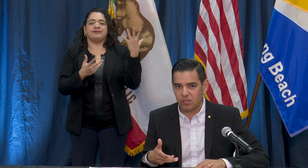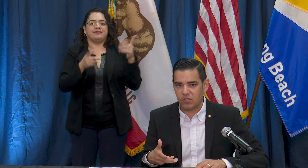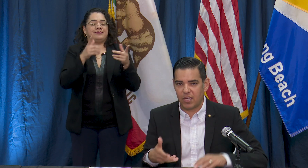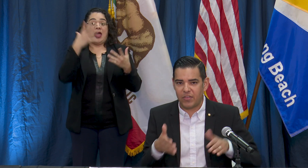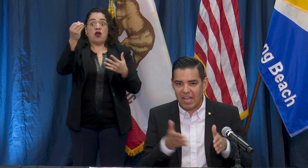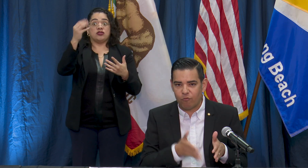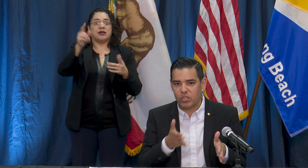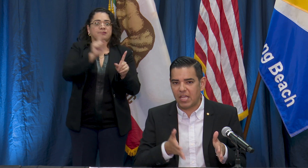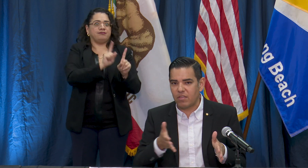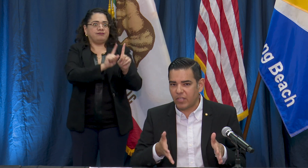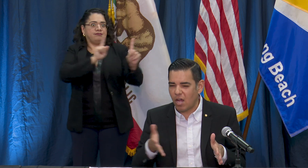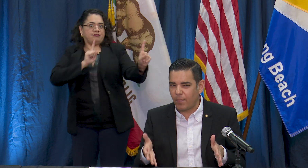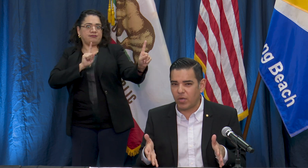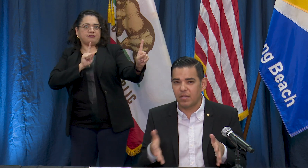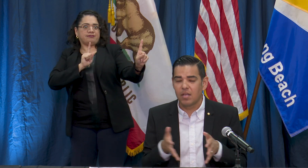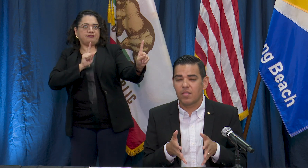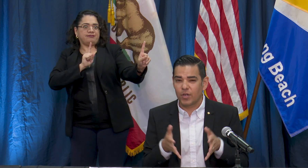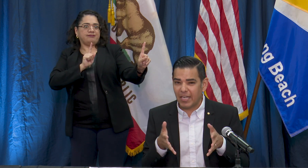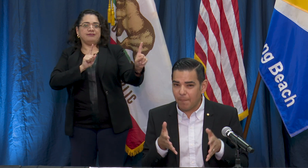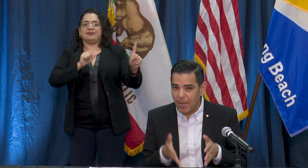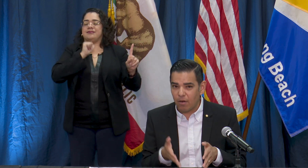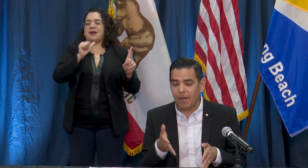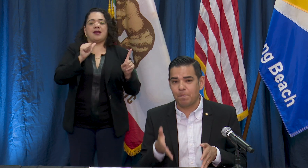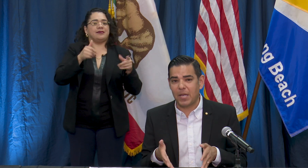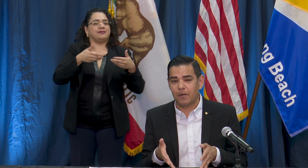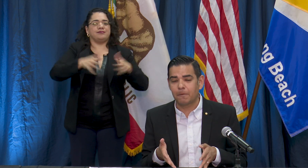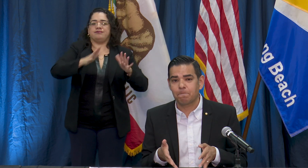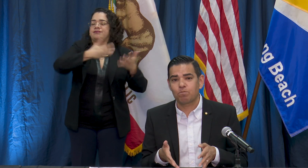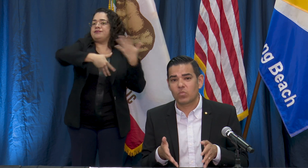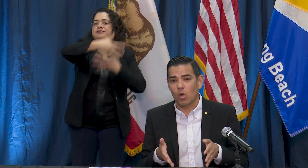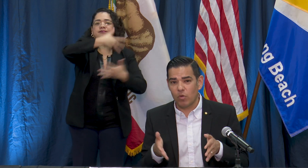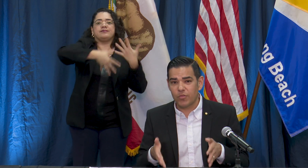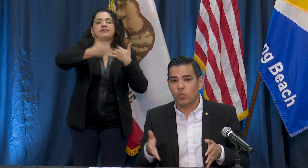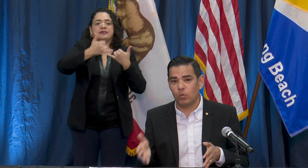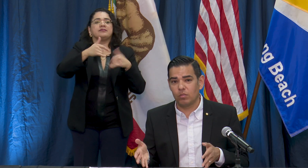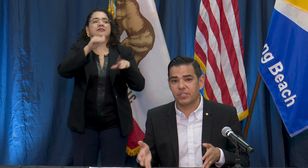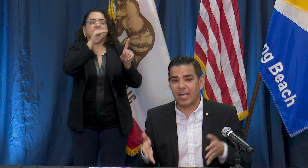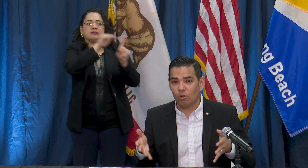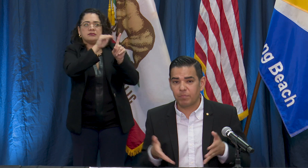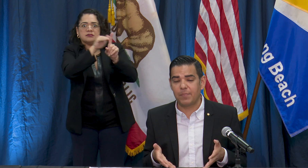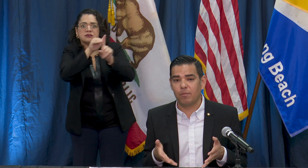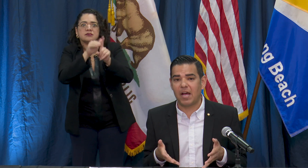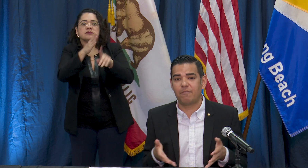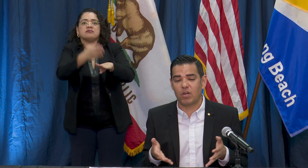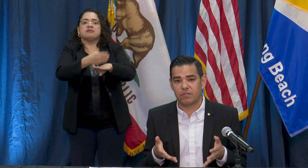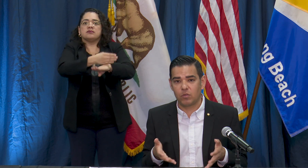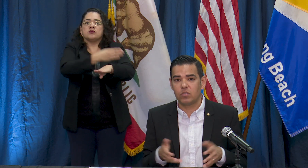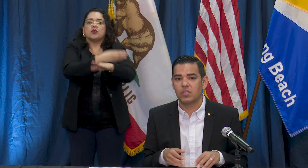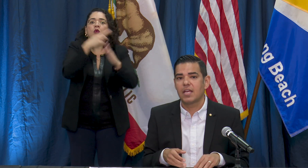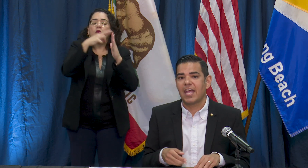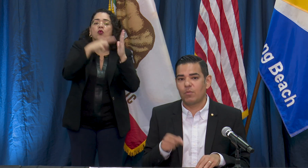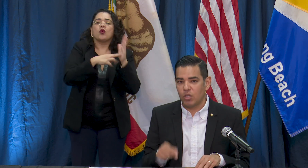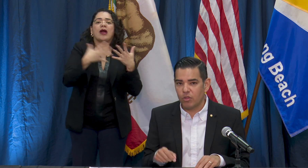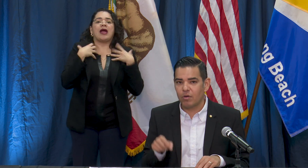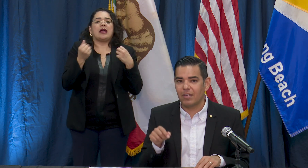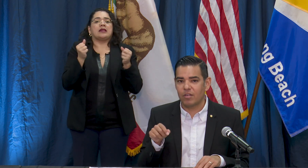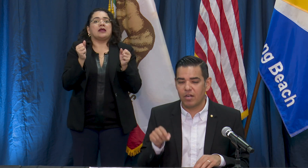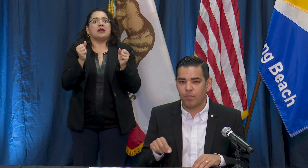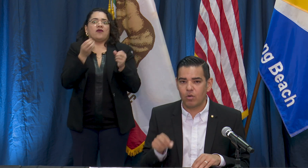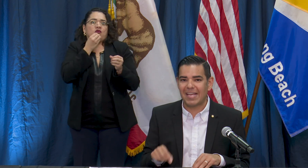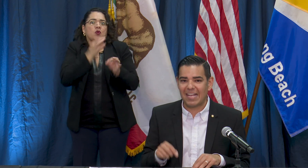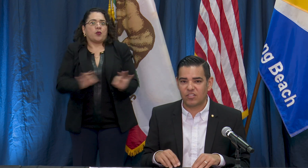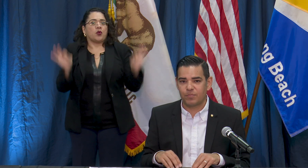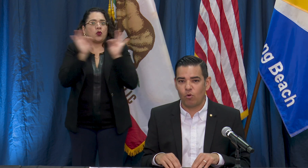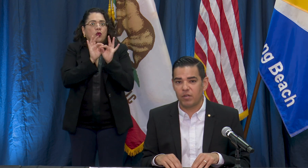physical distancing. I think every day that they operate, they're getting better and better with the rules to help people buy fresh foods. And we know they're